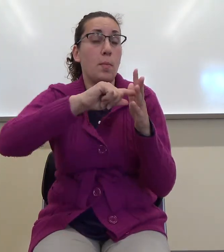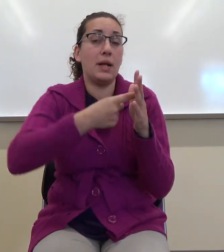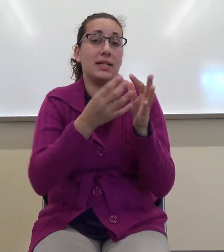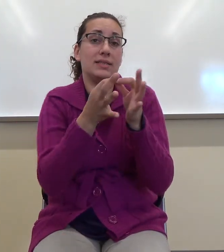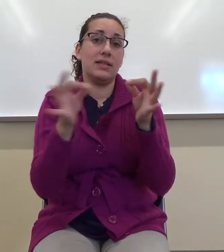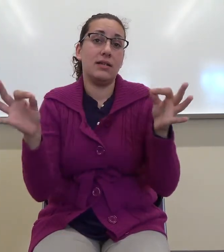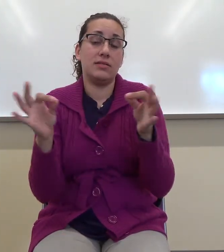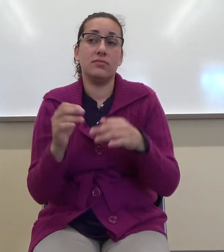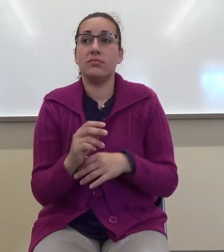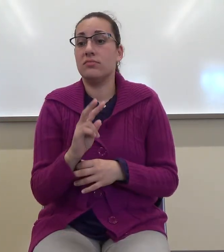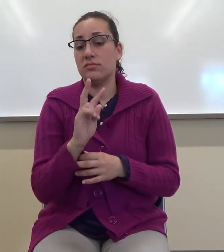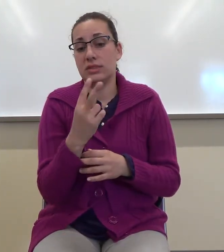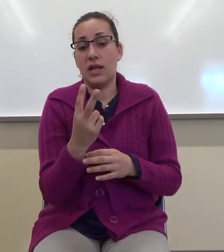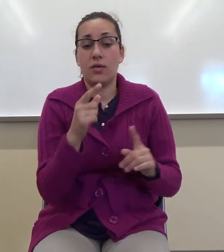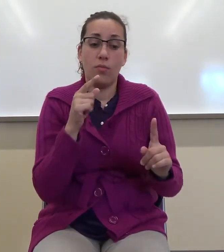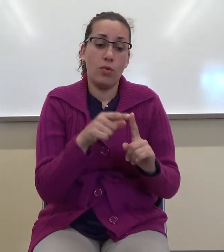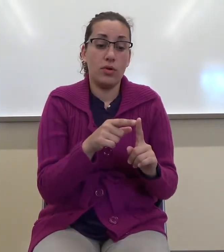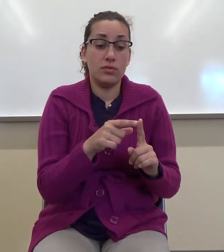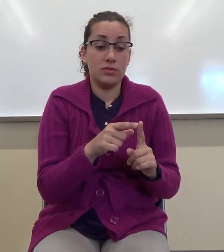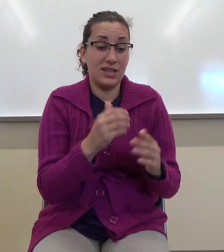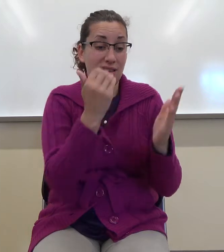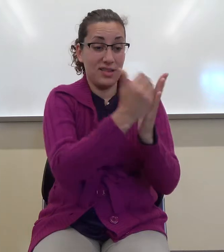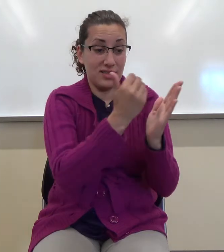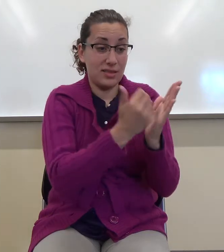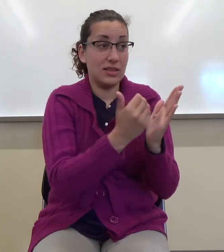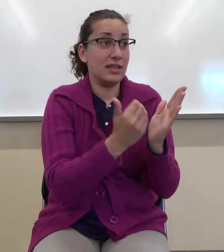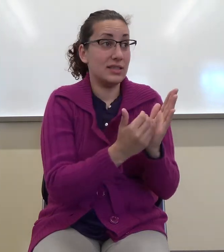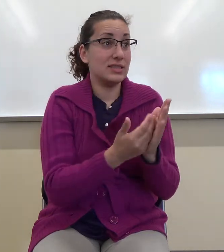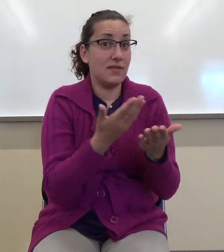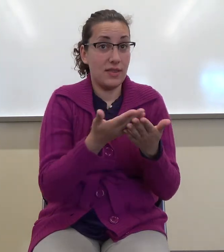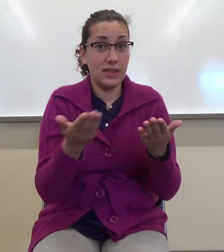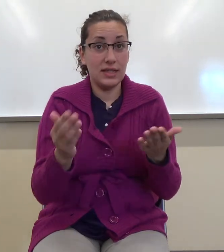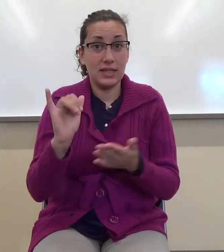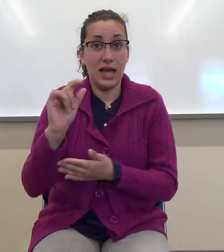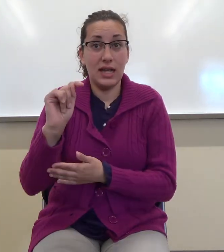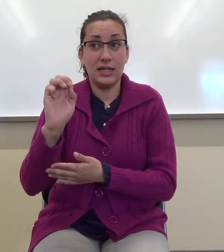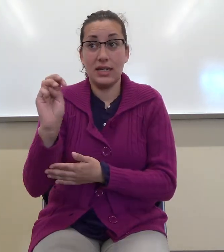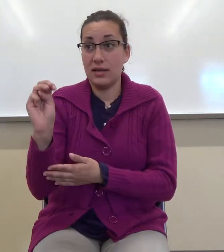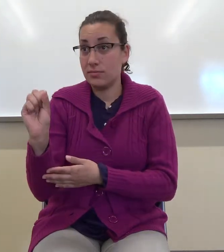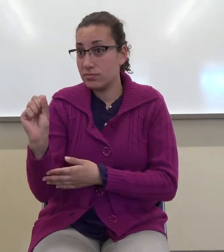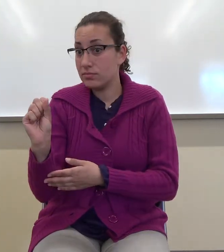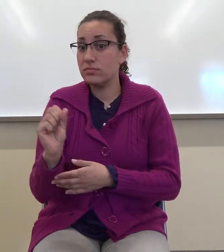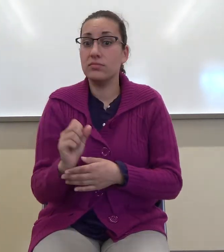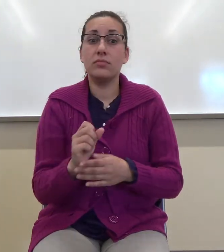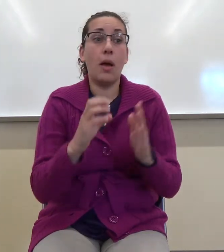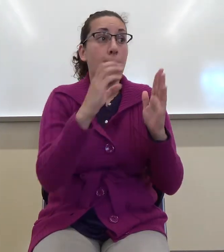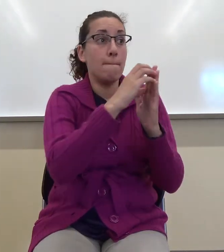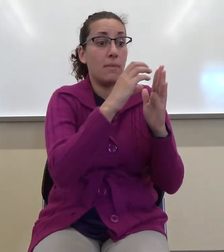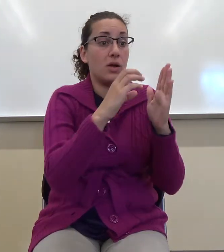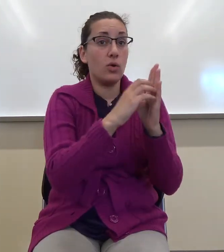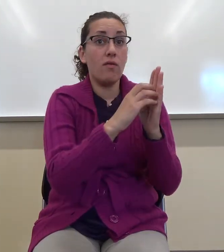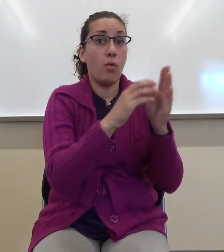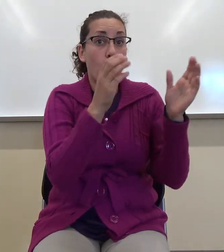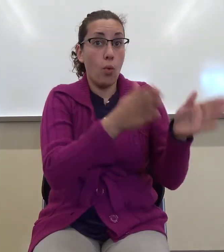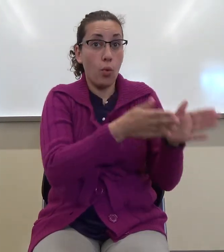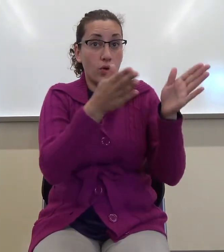these things, write them down. Is the paragraph organized in parts? Very often has to do with